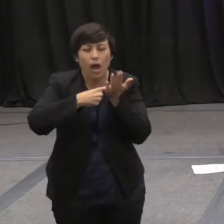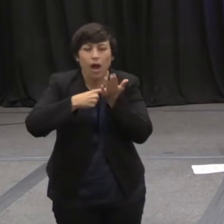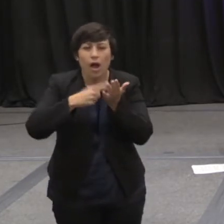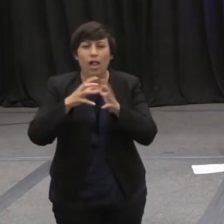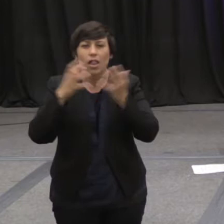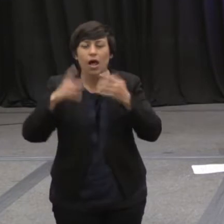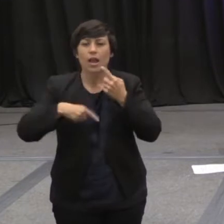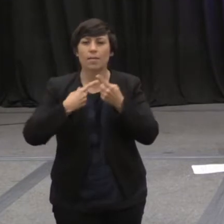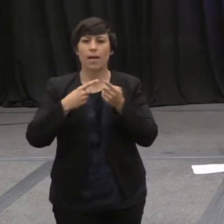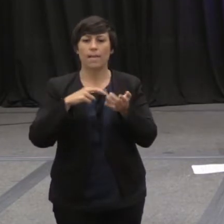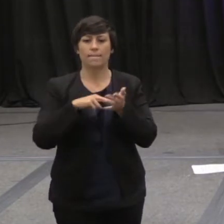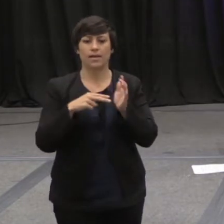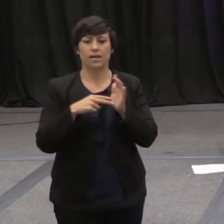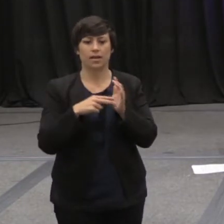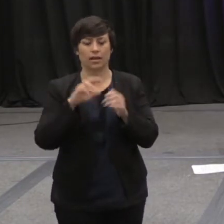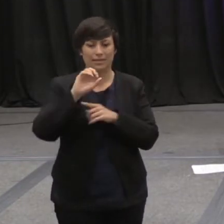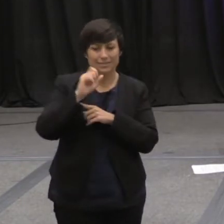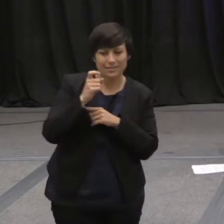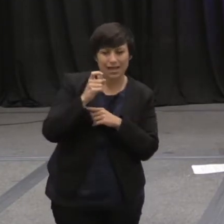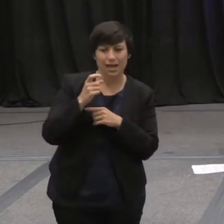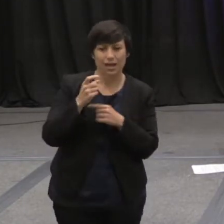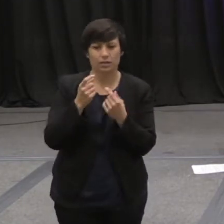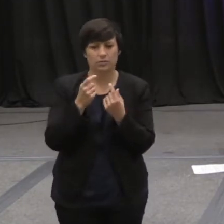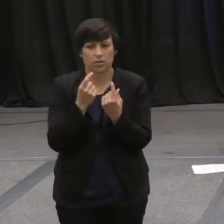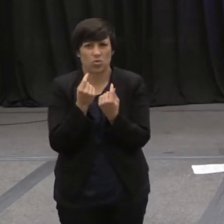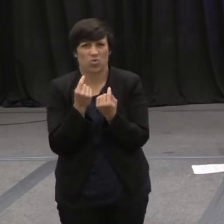and sex, and what does it